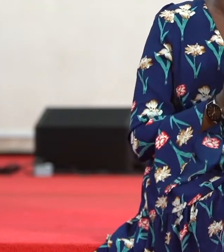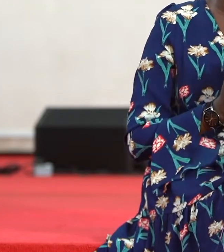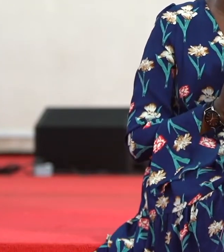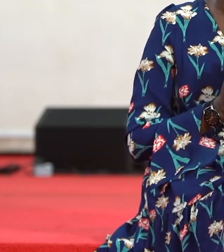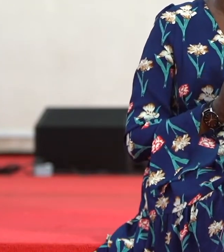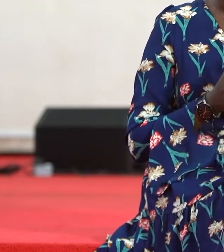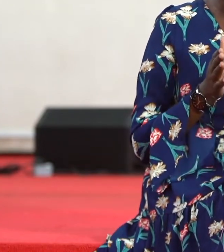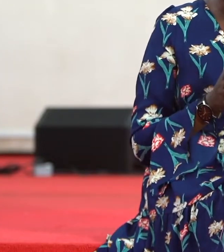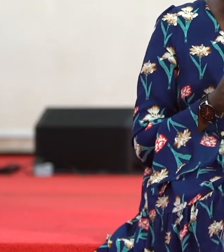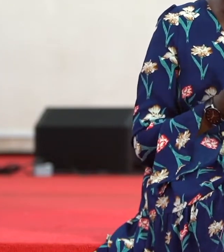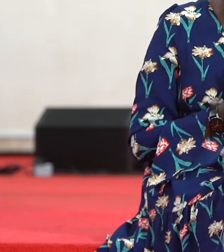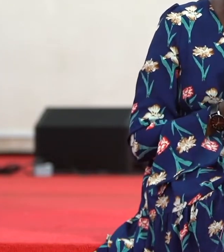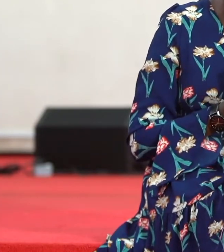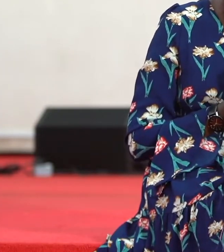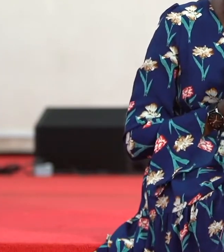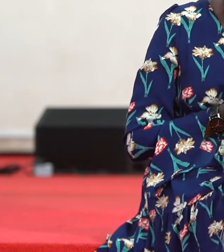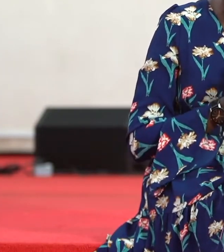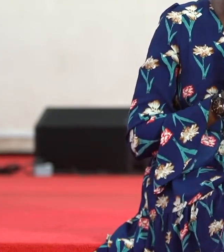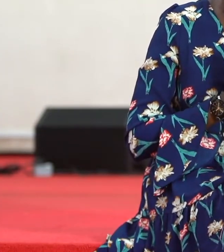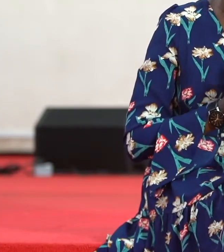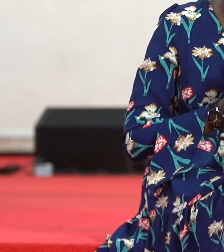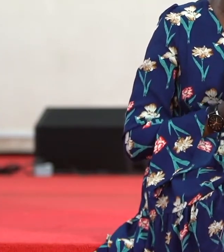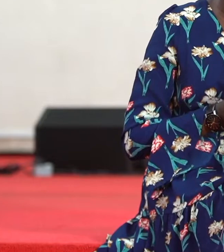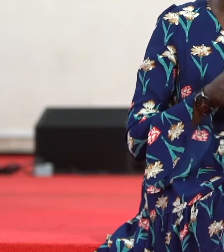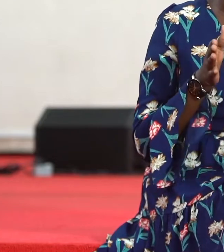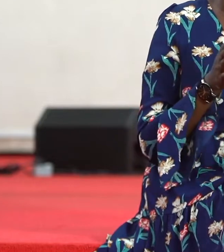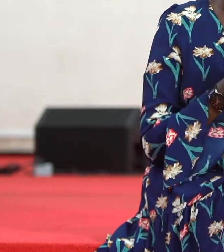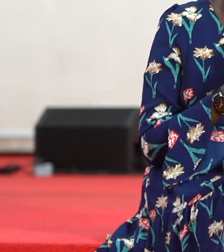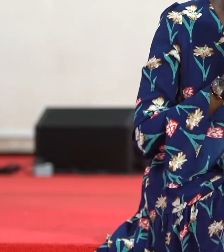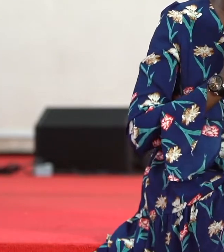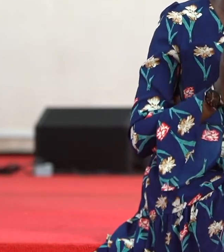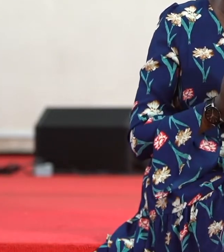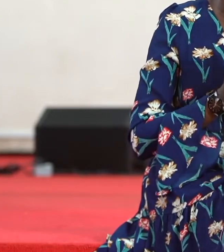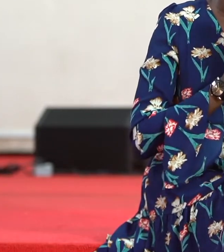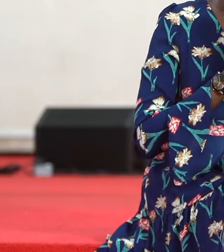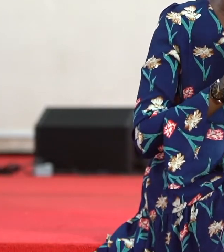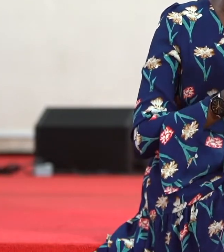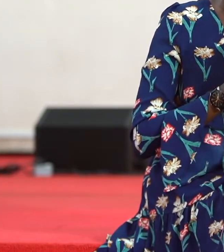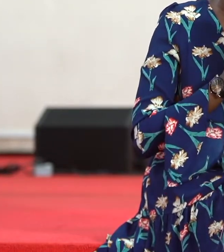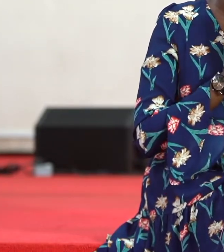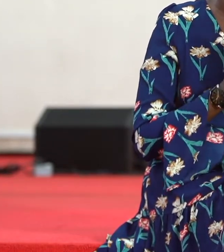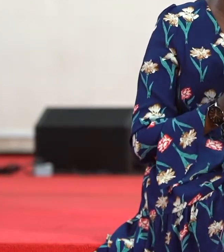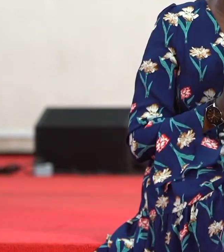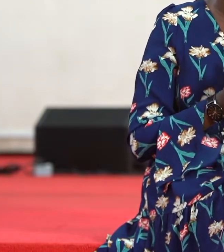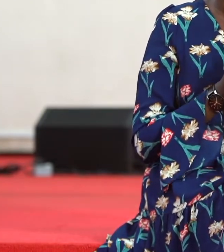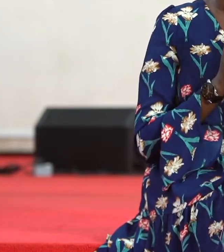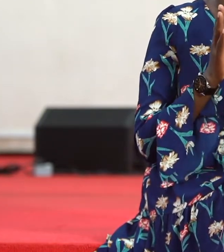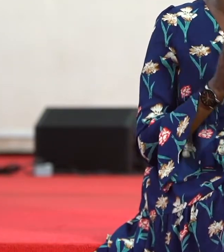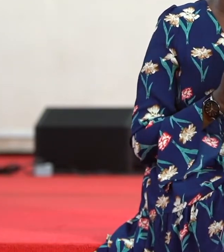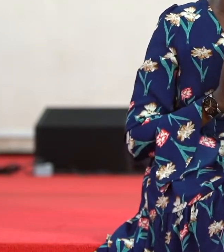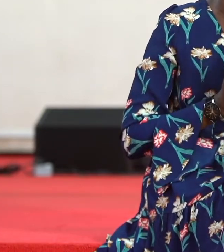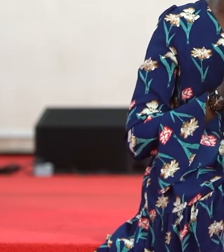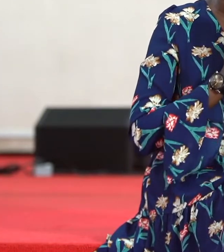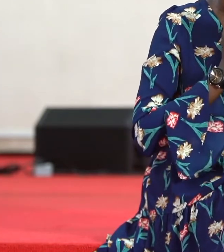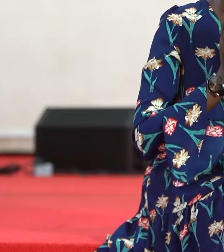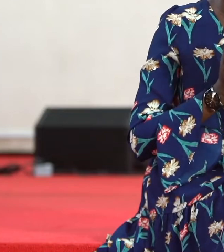to Jesus. Because the Bible says that these blessings are for those who are in Christ Jesus. So the